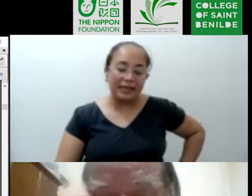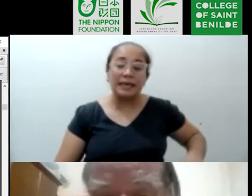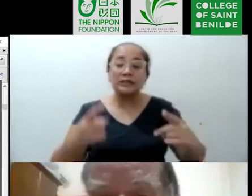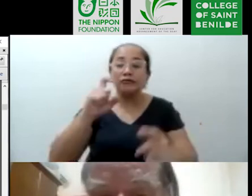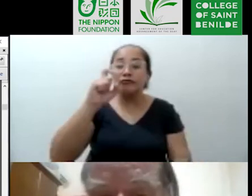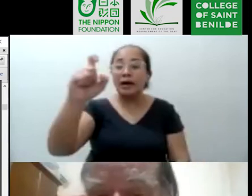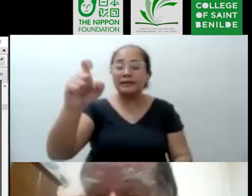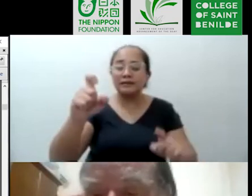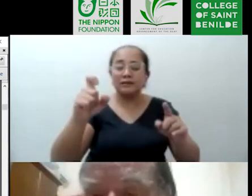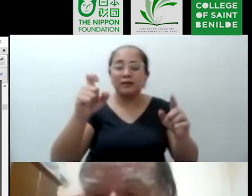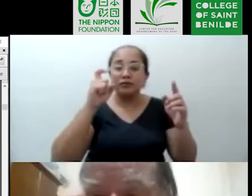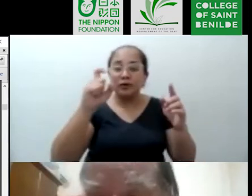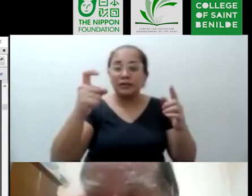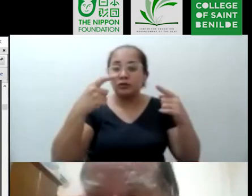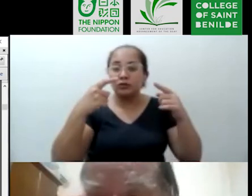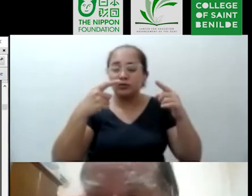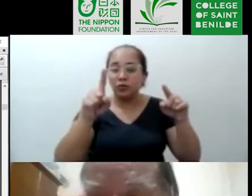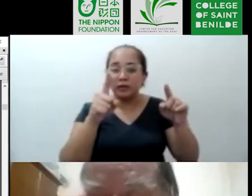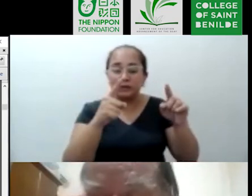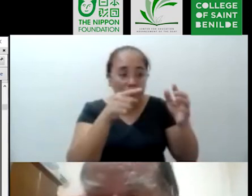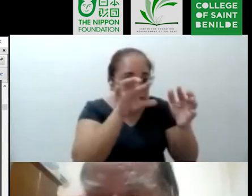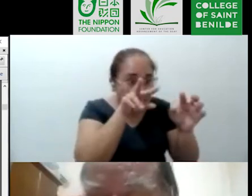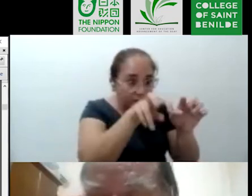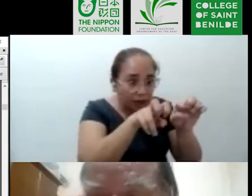page and look for the sign.